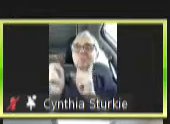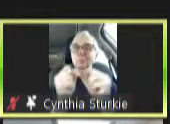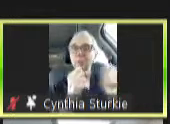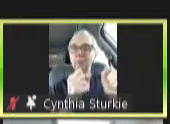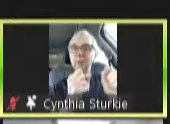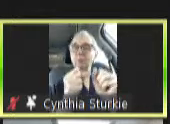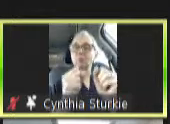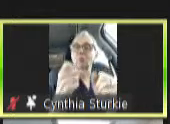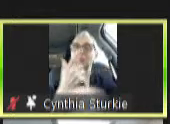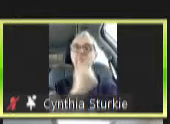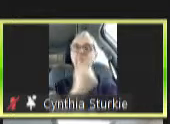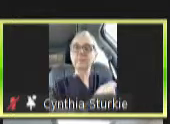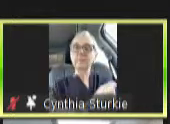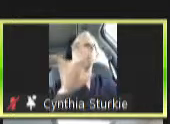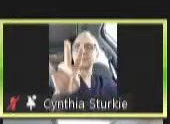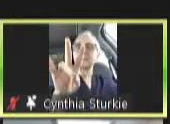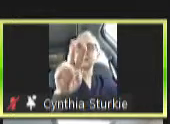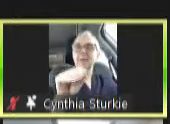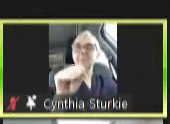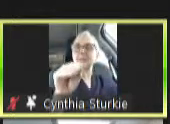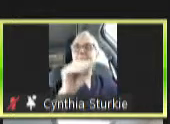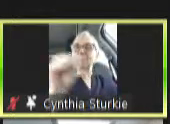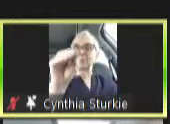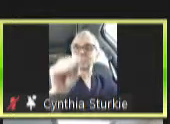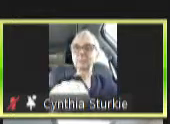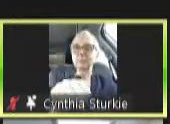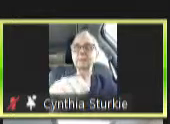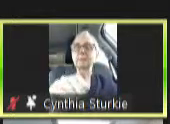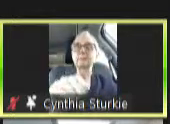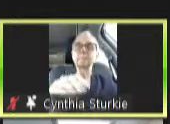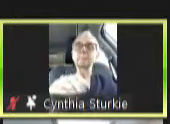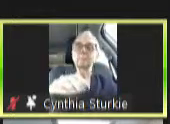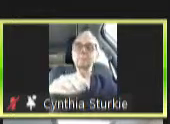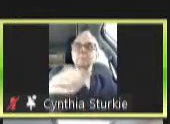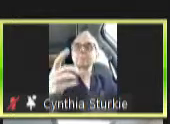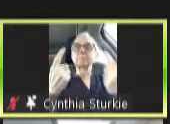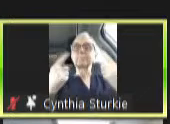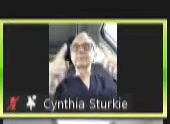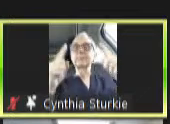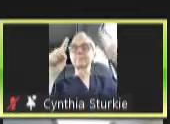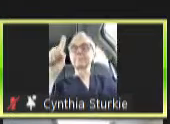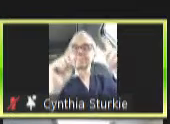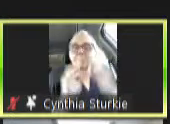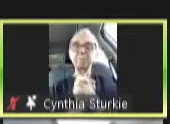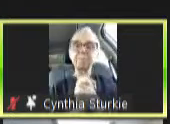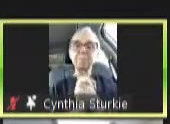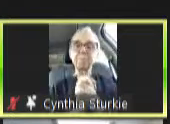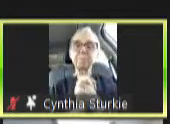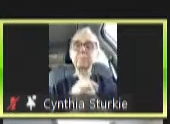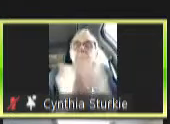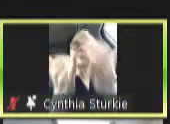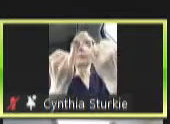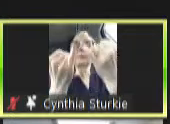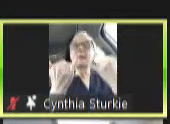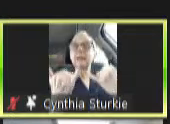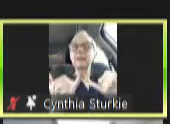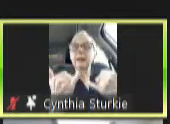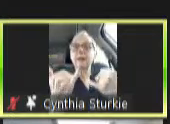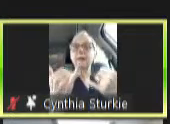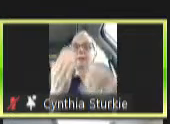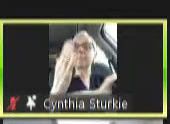of the population by July 4th and doing so equitably. That brings us to phase